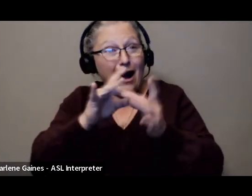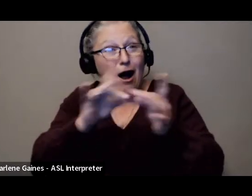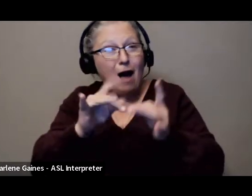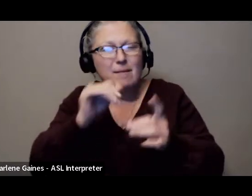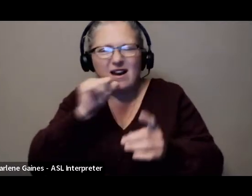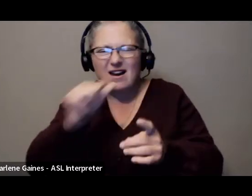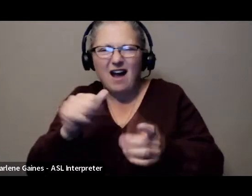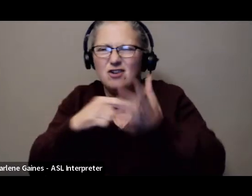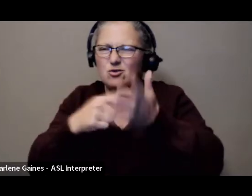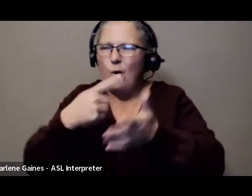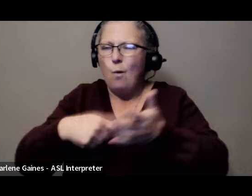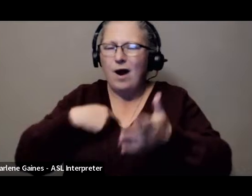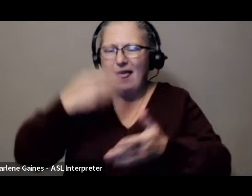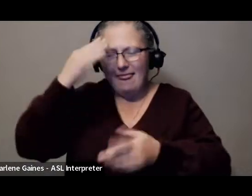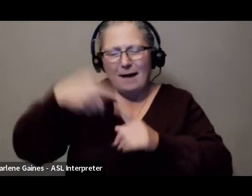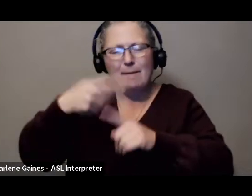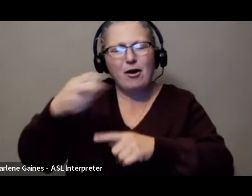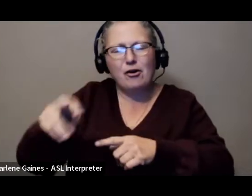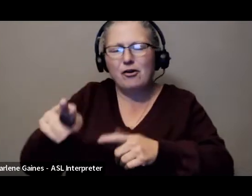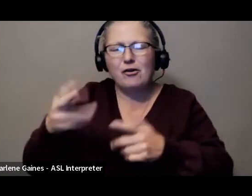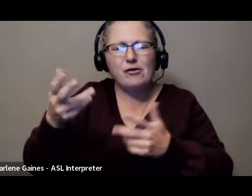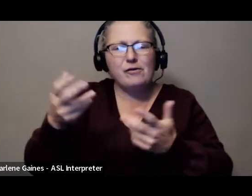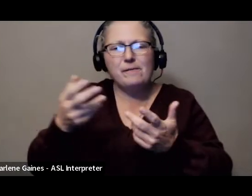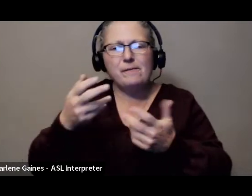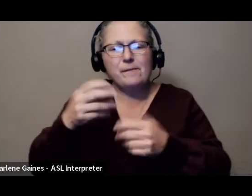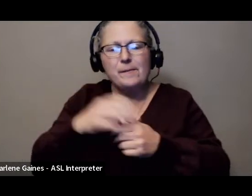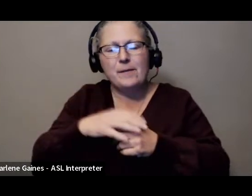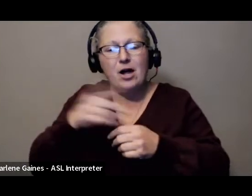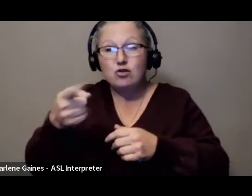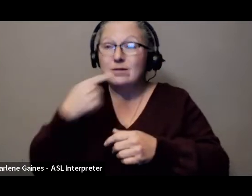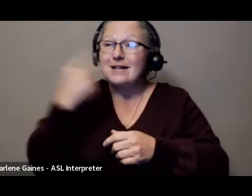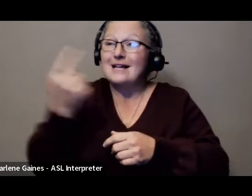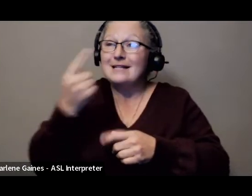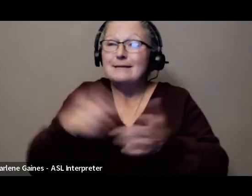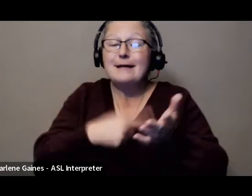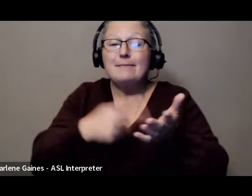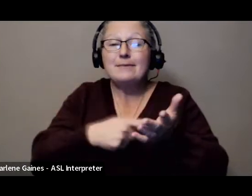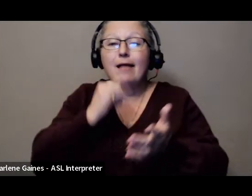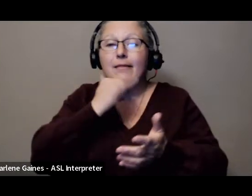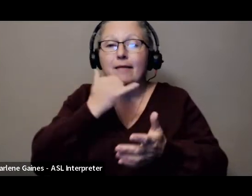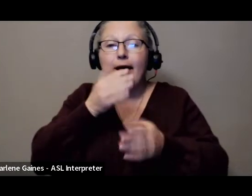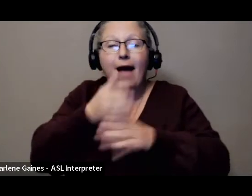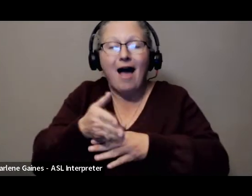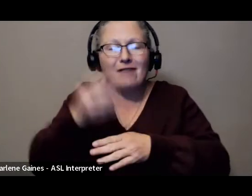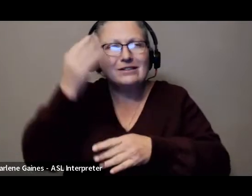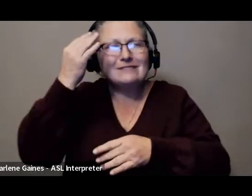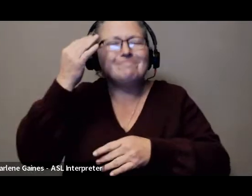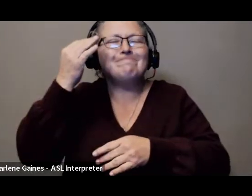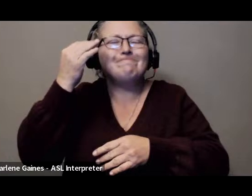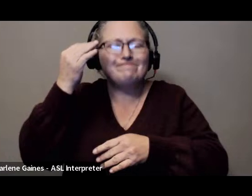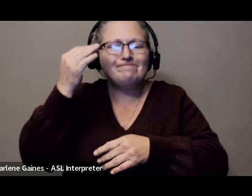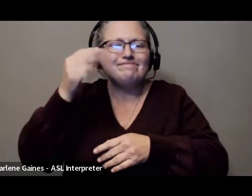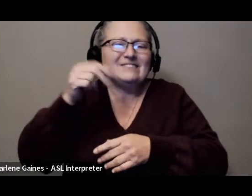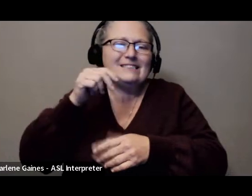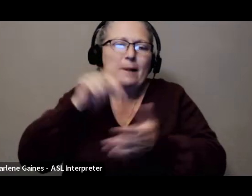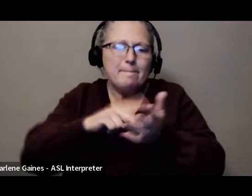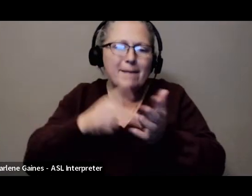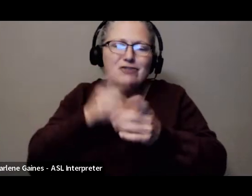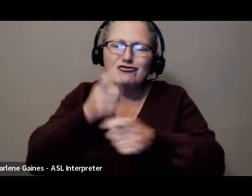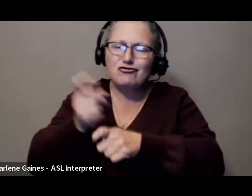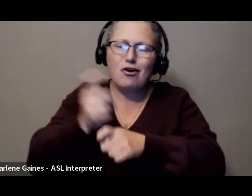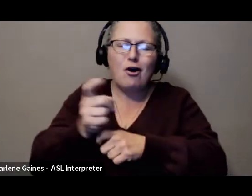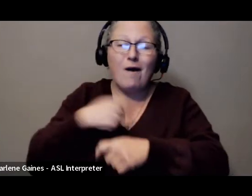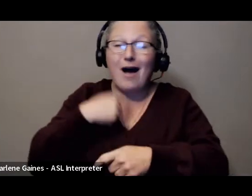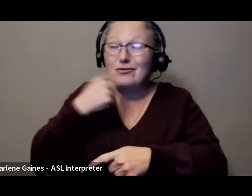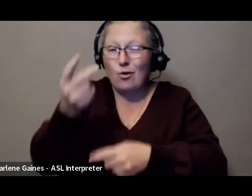think about Dr. Showman. You know, it was, you say something and then sometimes you say an afterthought, but that afterthought, it was meant as a joke. And then I